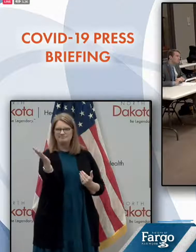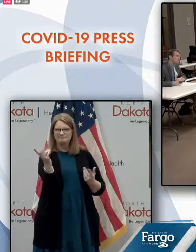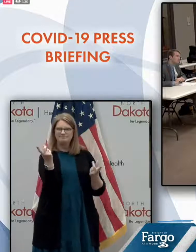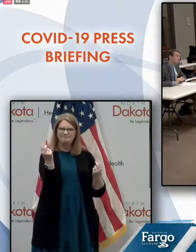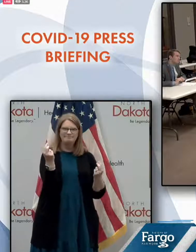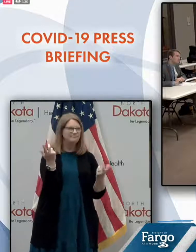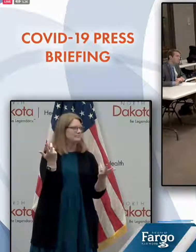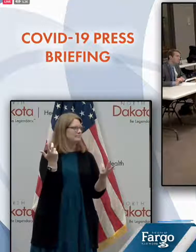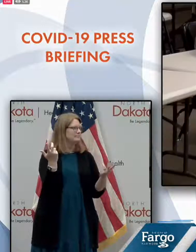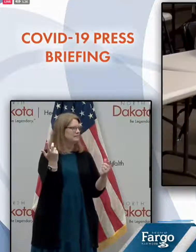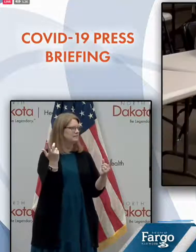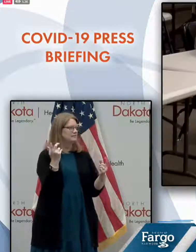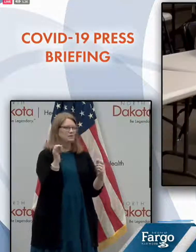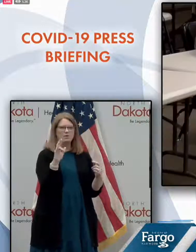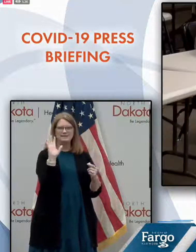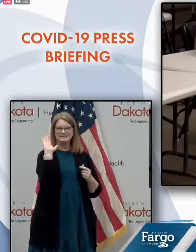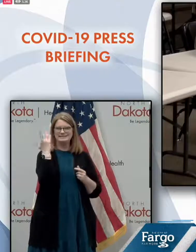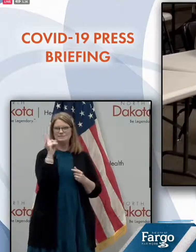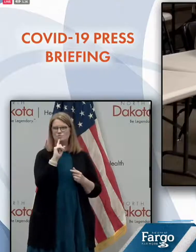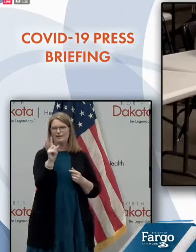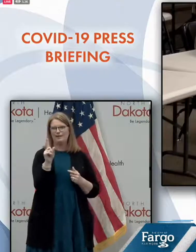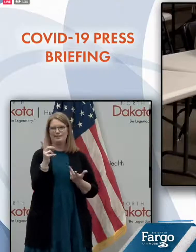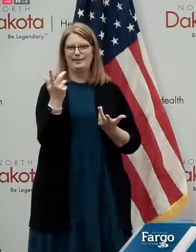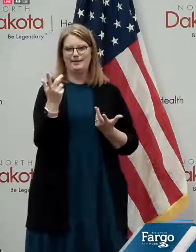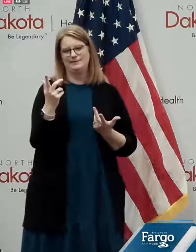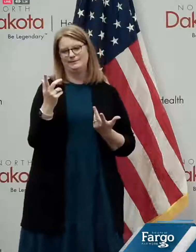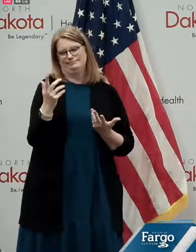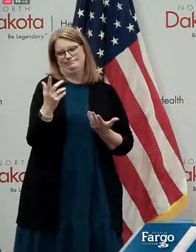sort of seems kind of arbitrary. Well, I wouldn't say it's